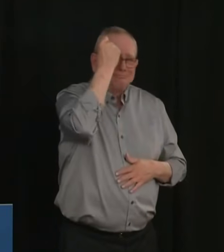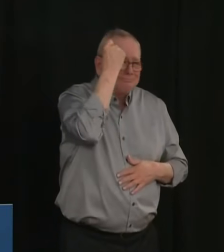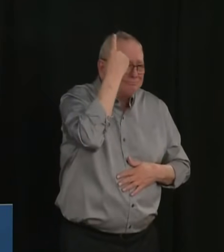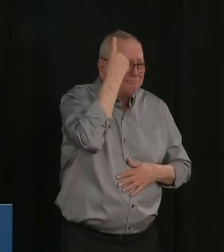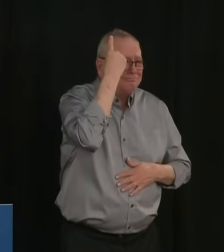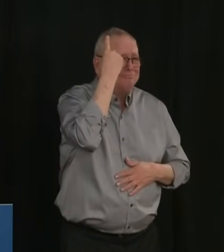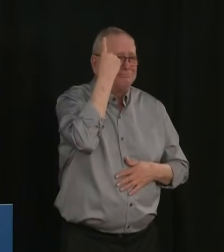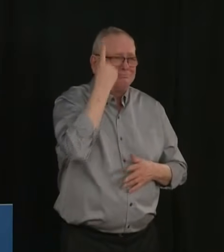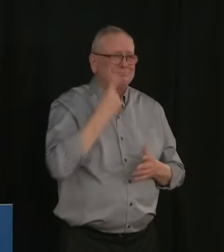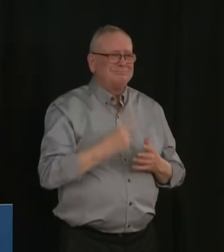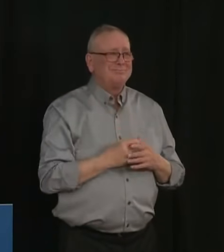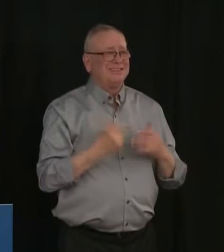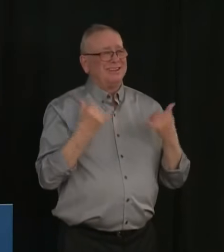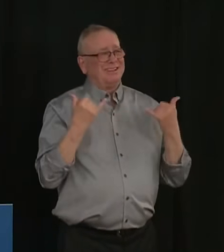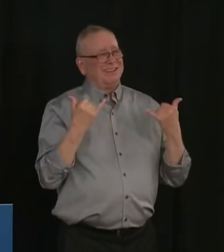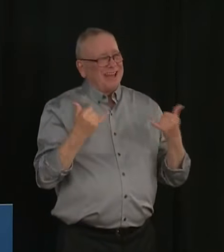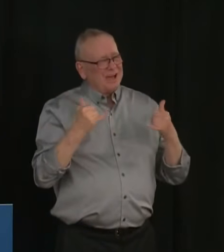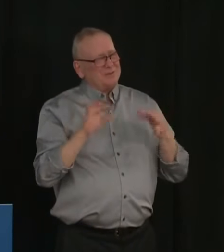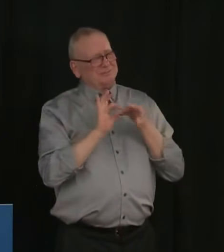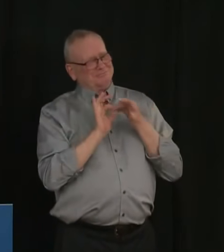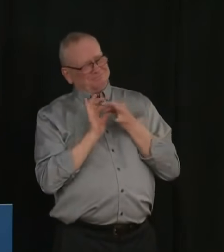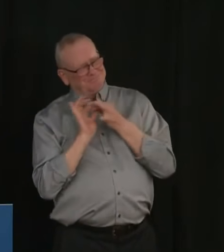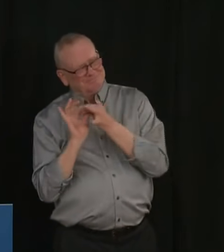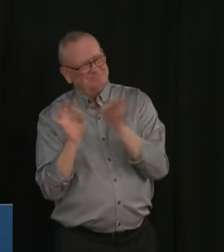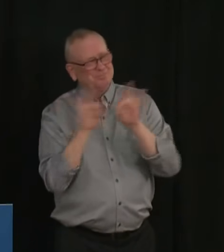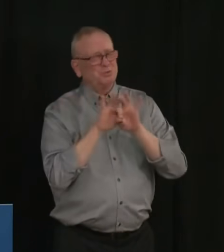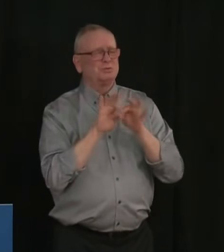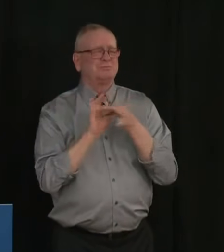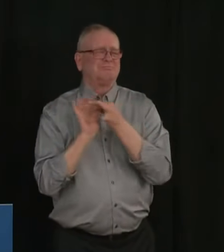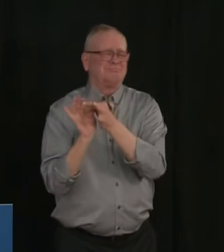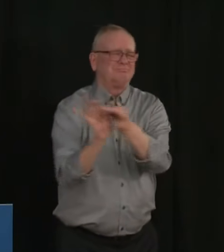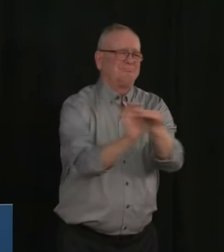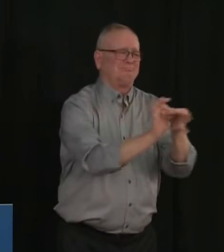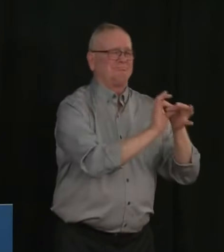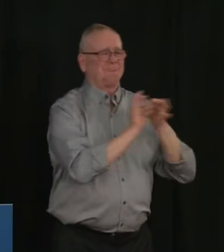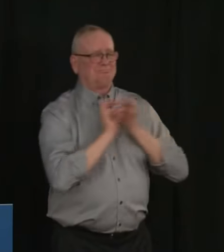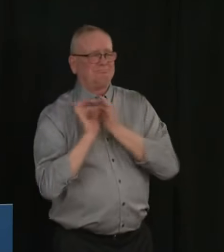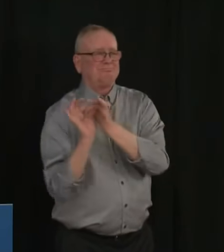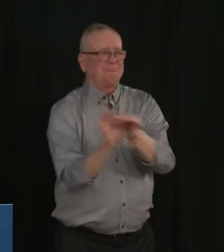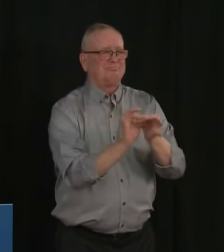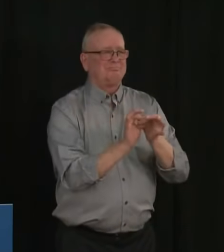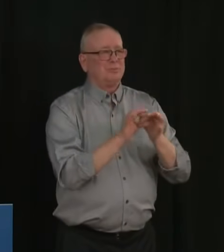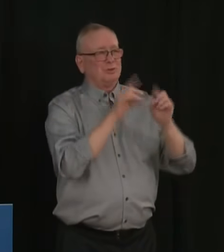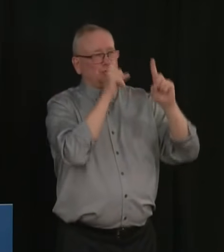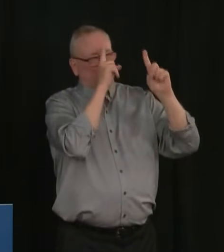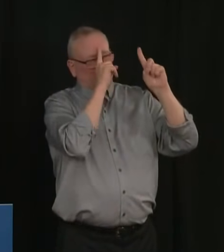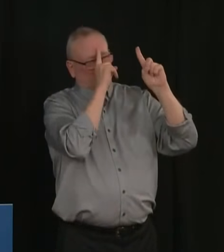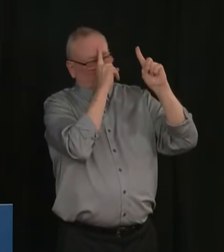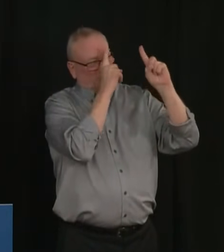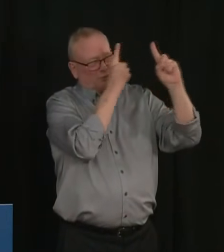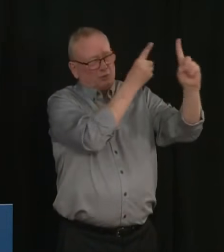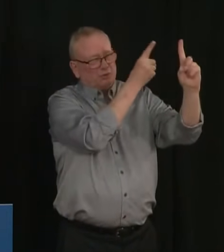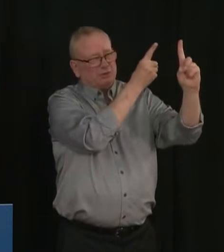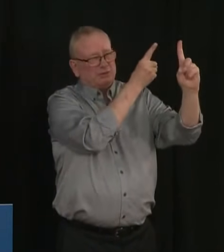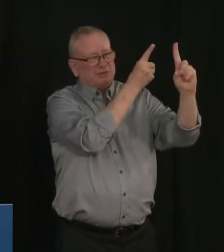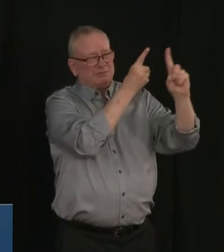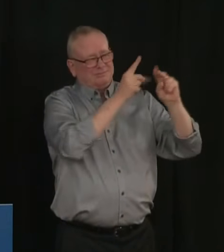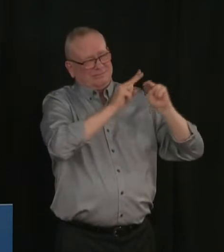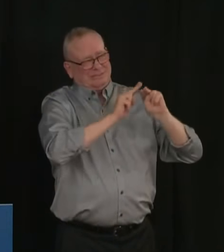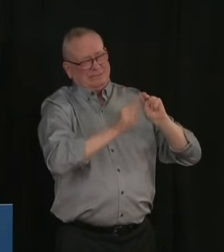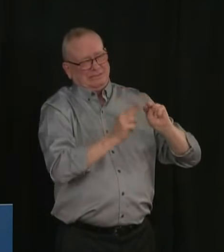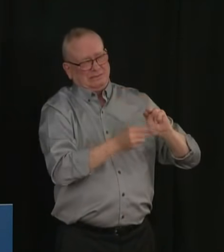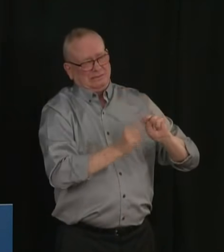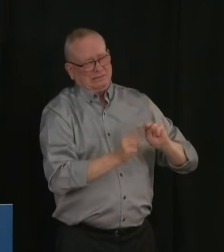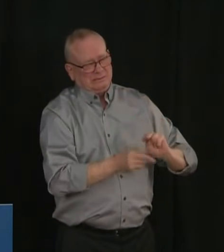right now is pull together and consider how we can support our communities to get through these difficult times, while at the same